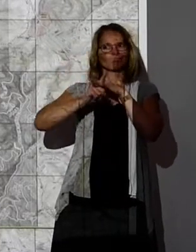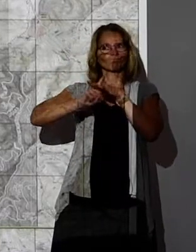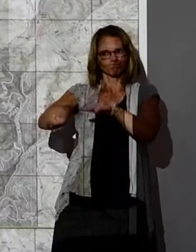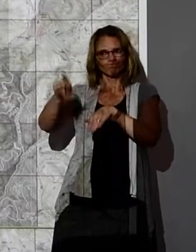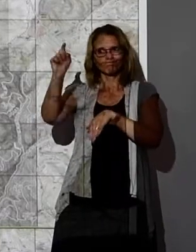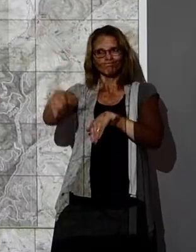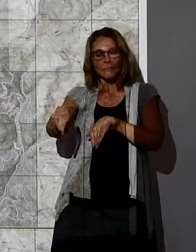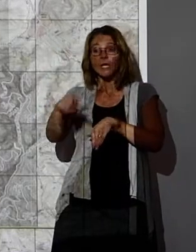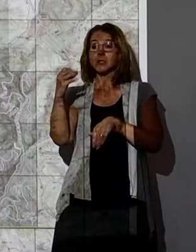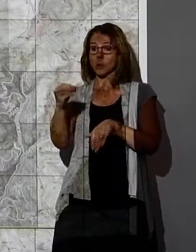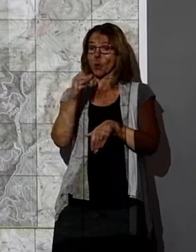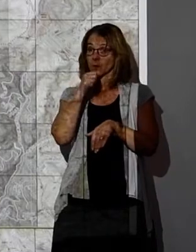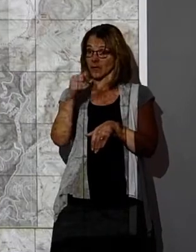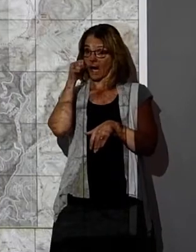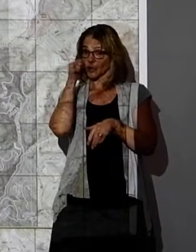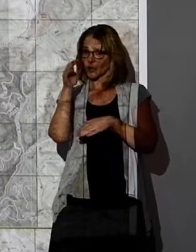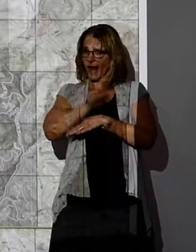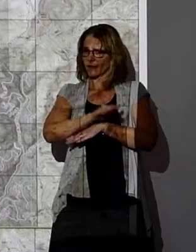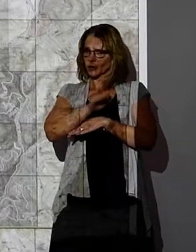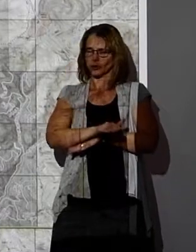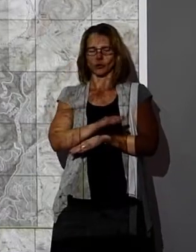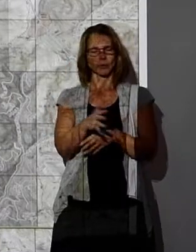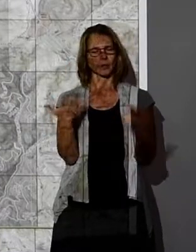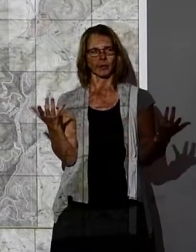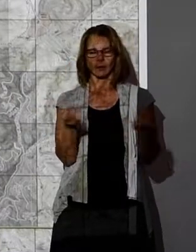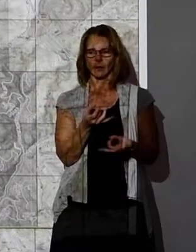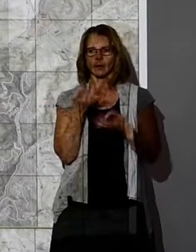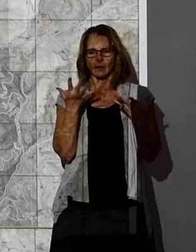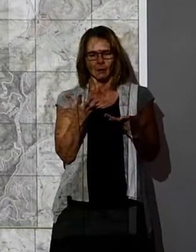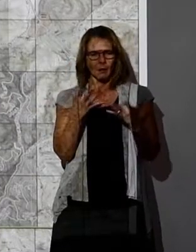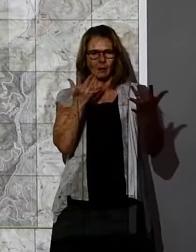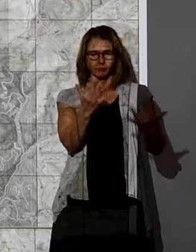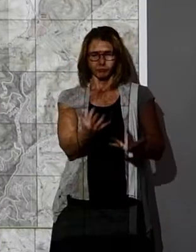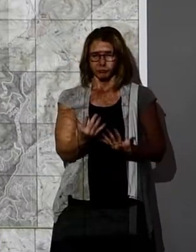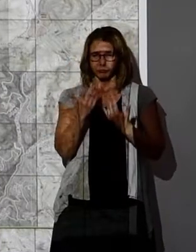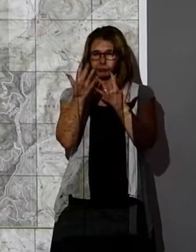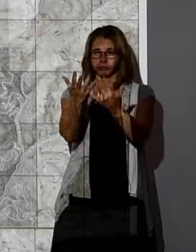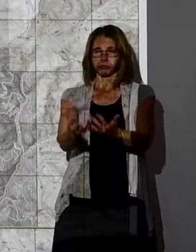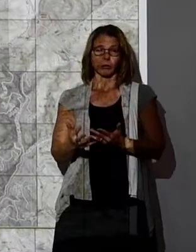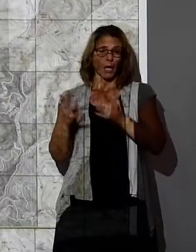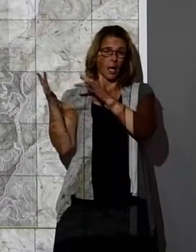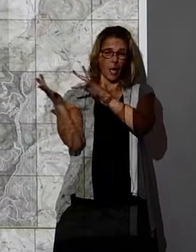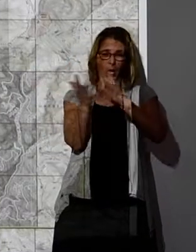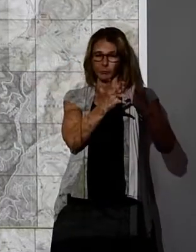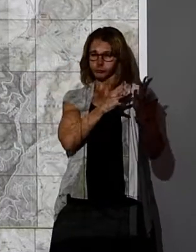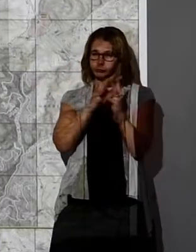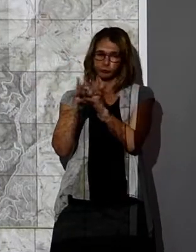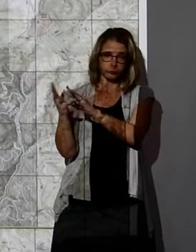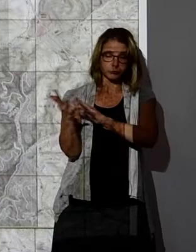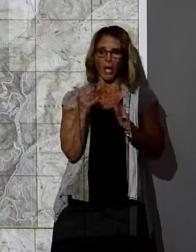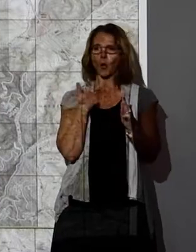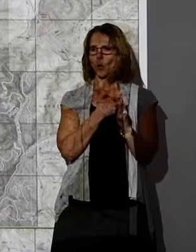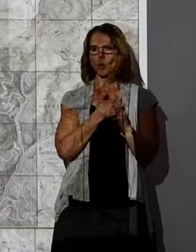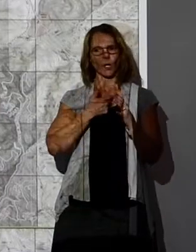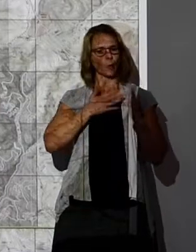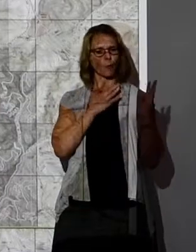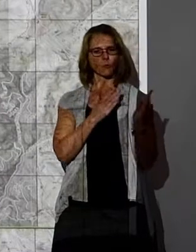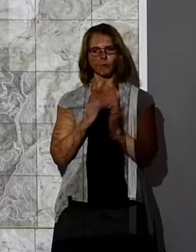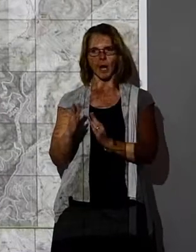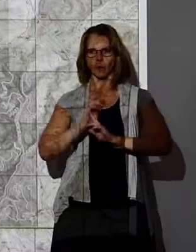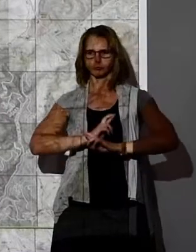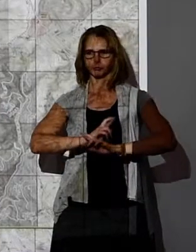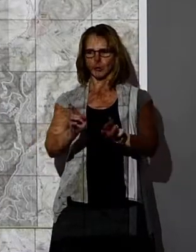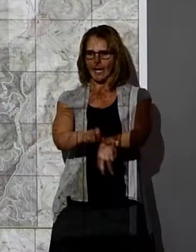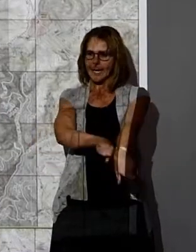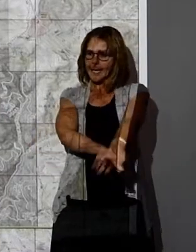did yesterday afternoon. Perfect storm, fire behavior, winds, and we were prepared and ready to roll.